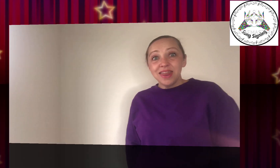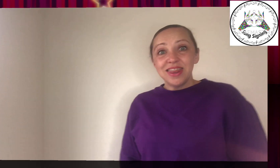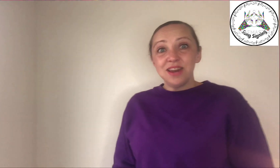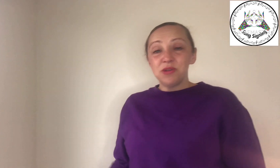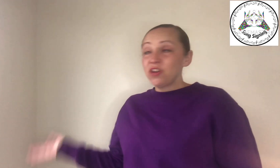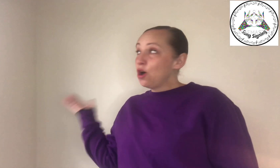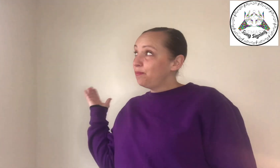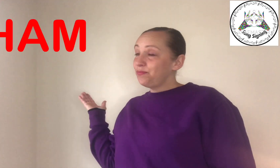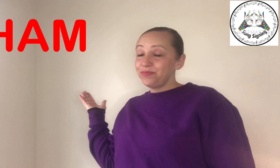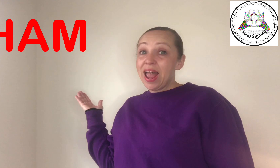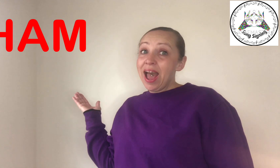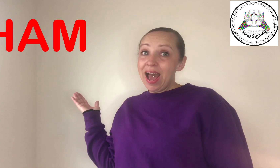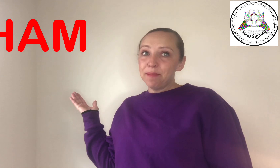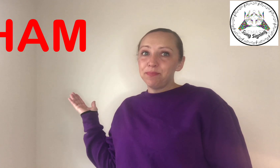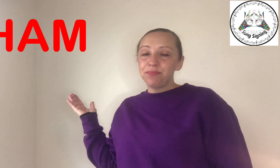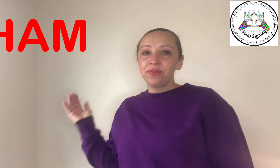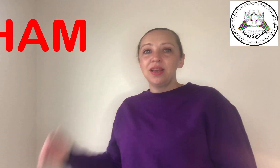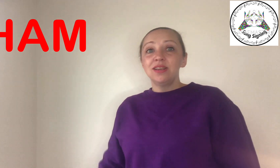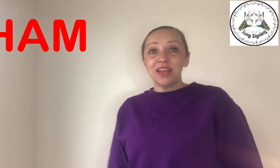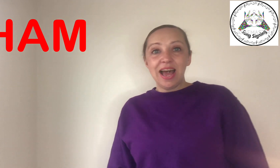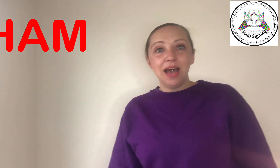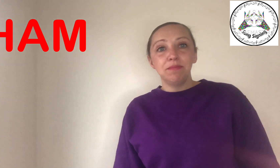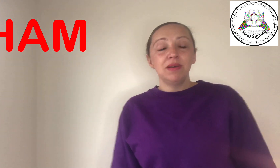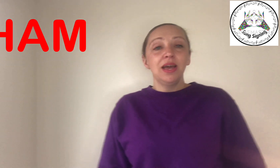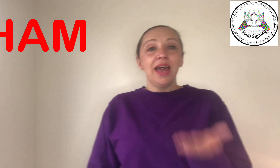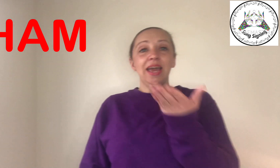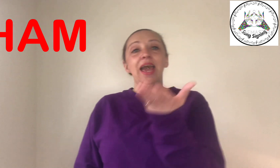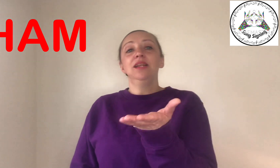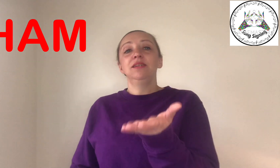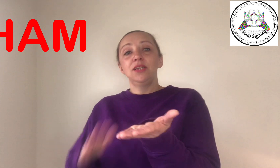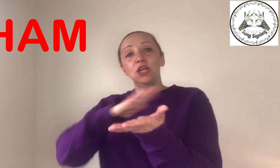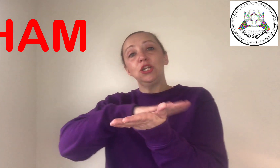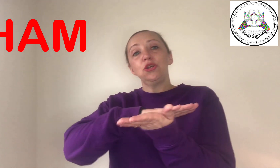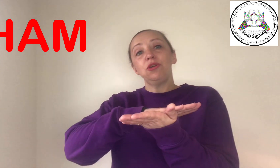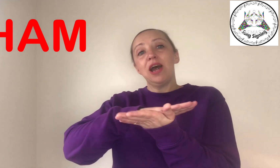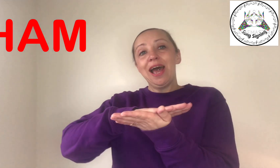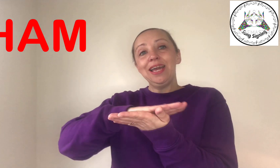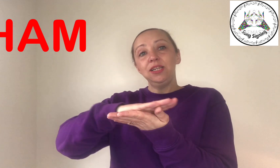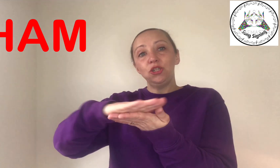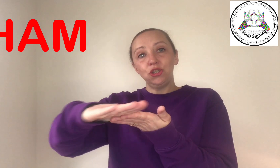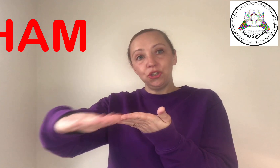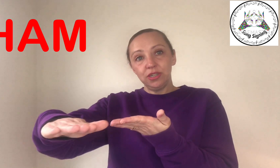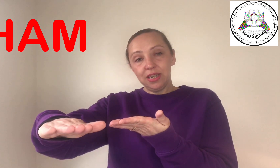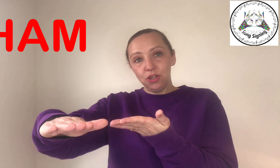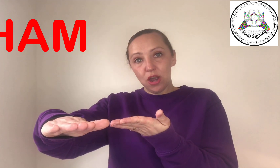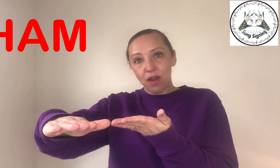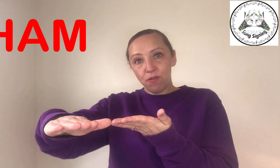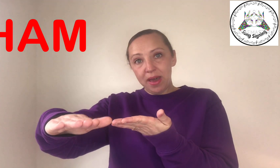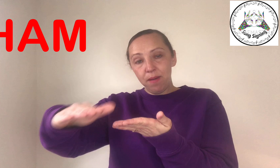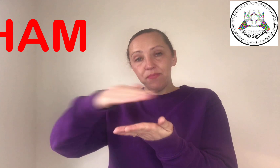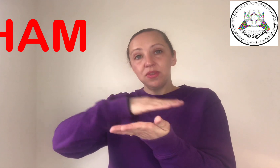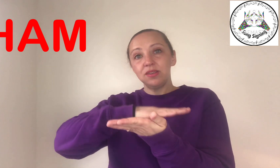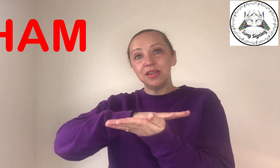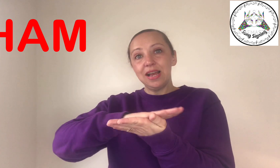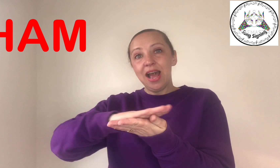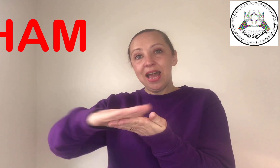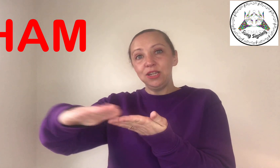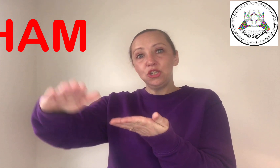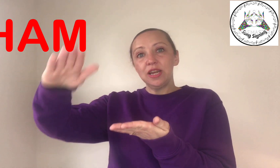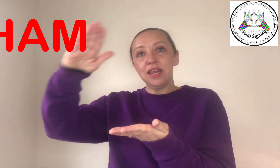Then we've got ham. So ham, again, you're gonna do your H in your alphabet. So H, and then you're